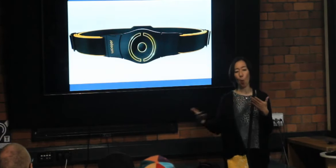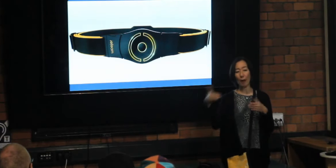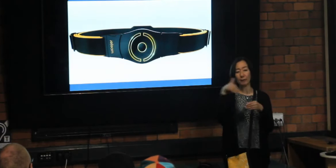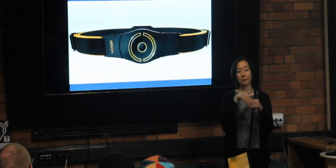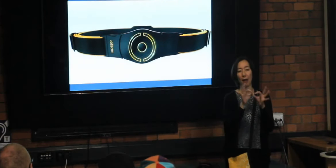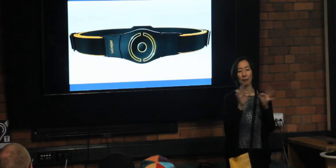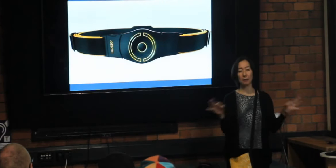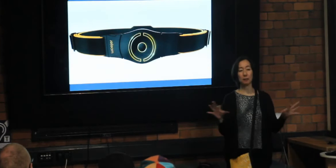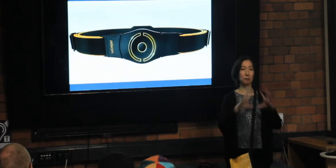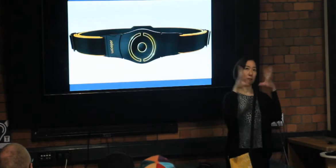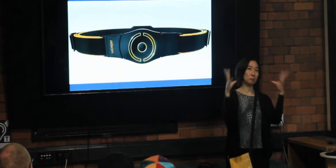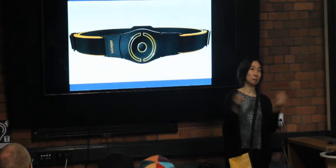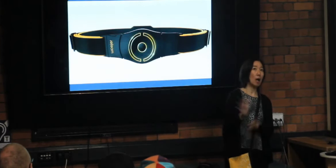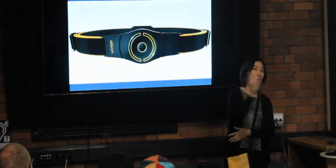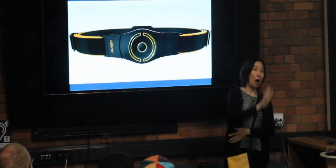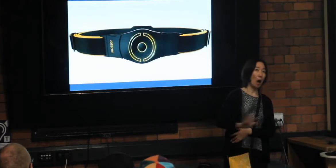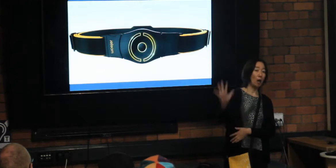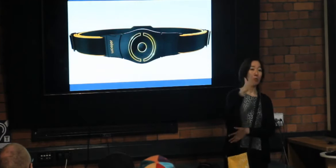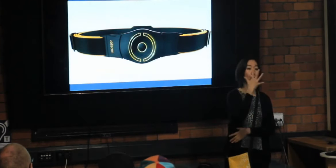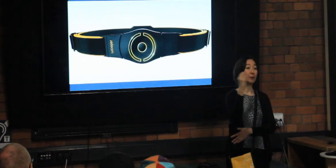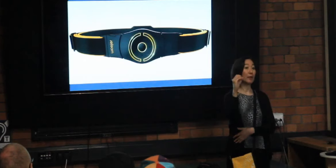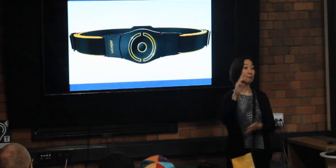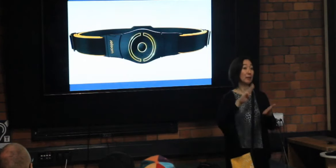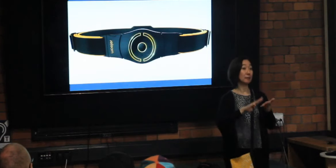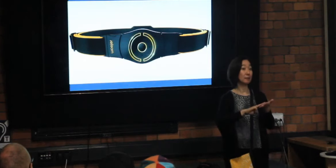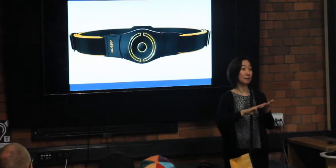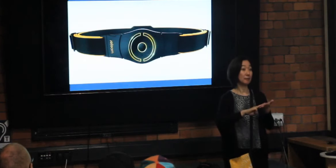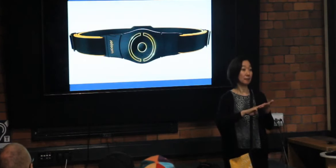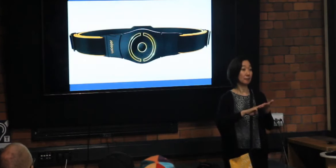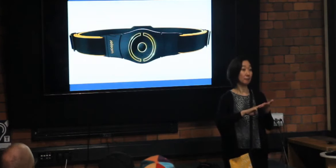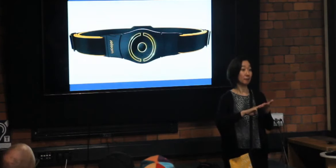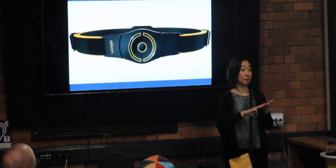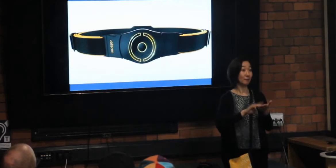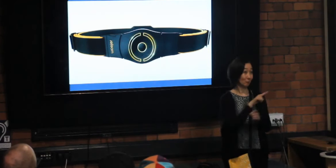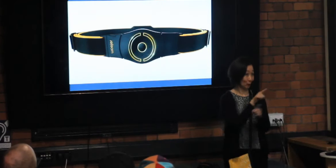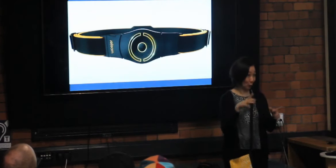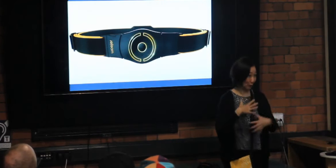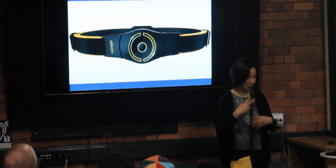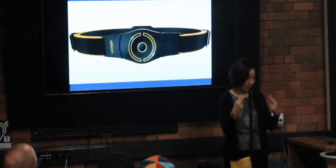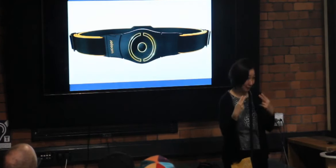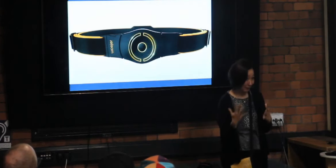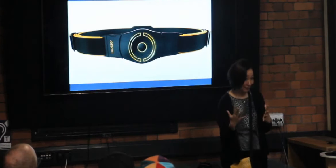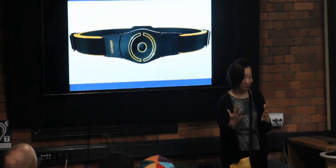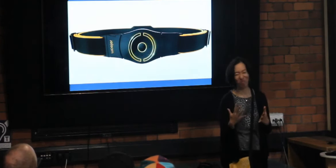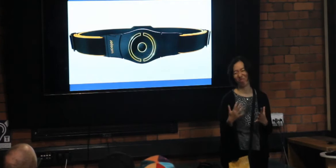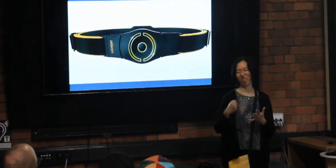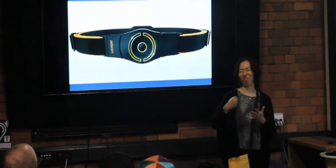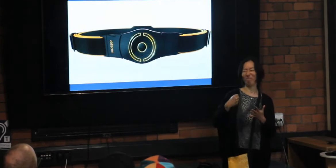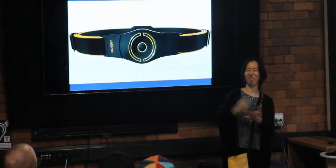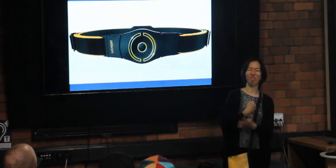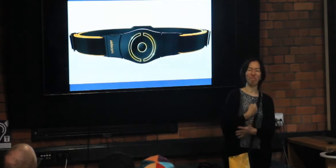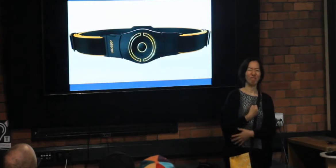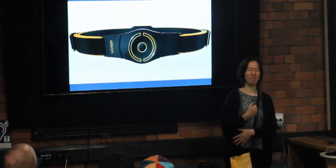straps. And so in terms of scored in silence, the whole performance is 50 minutes